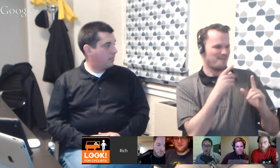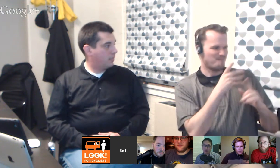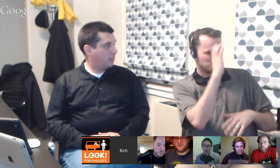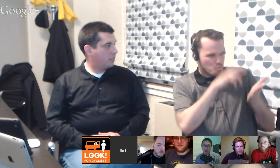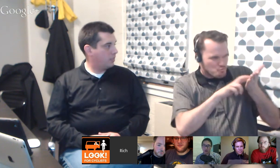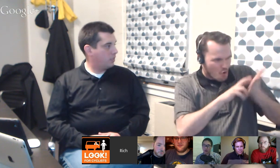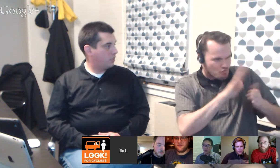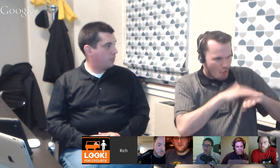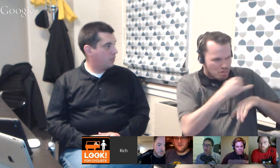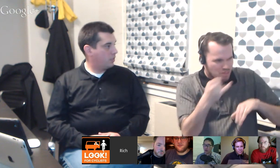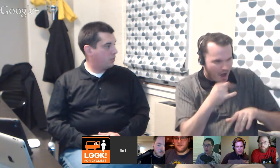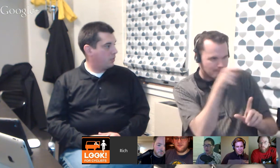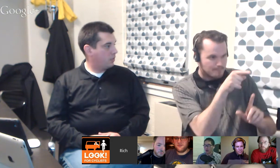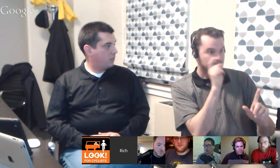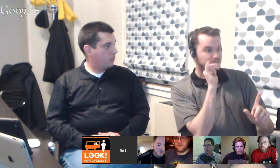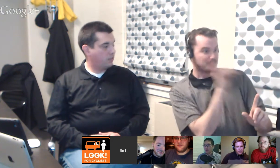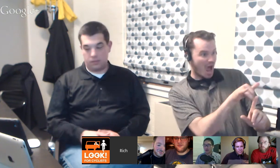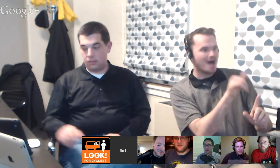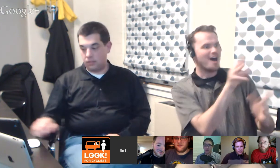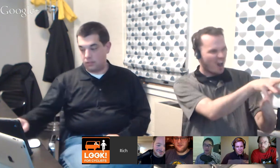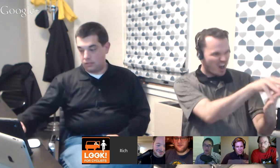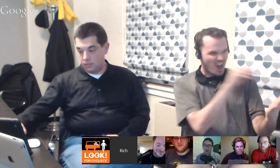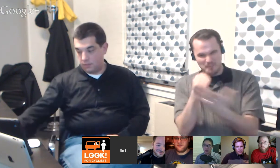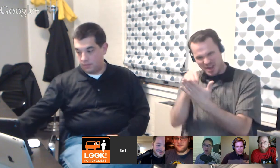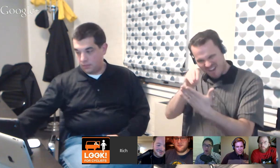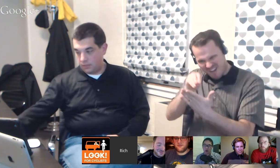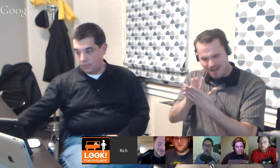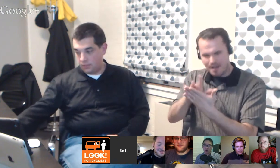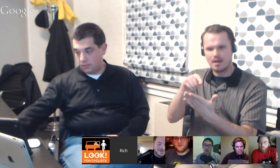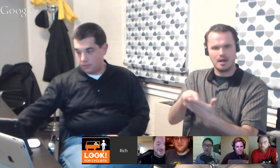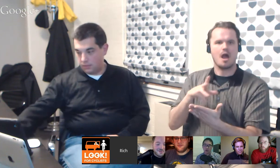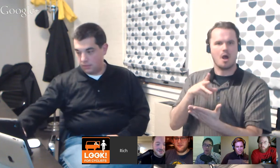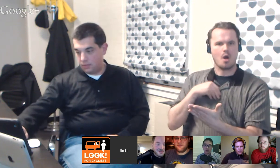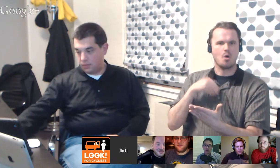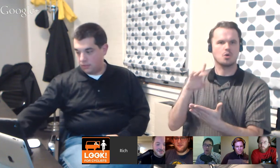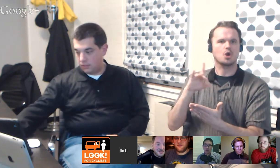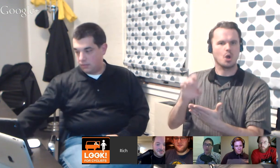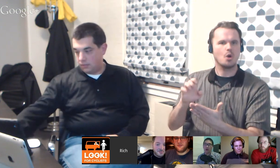somewhere else because we know like, oh, that works, and we paste into our own code